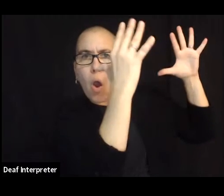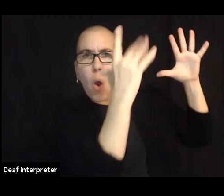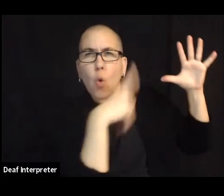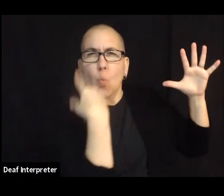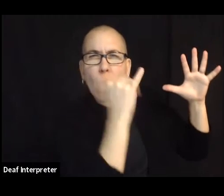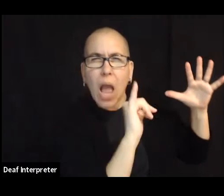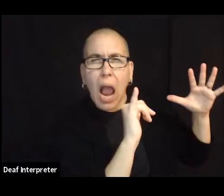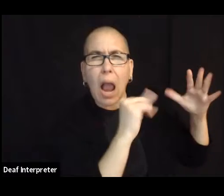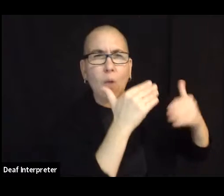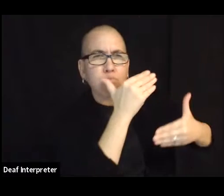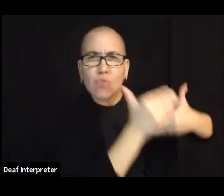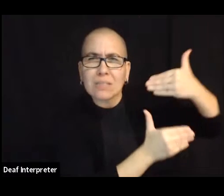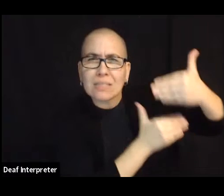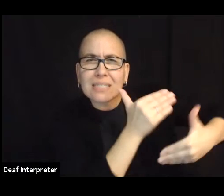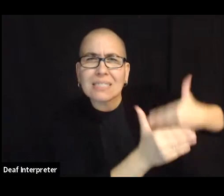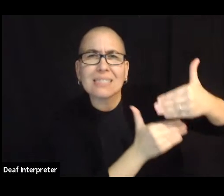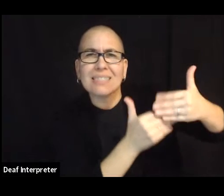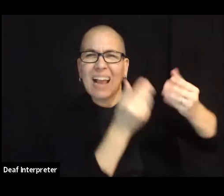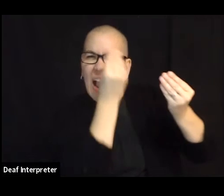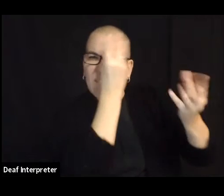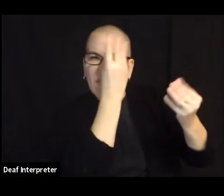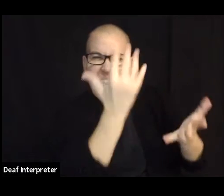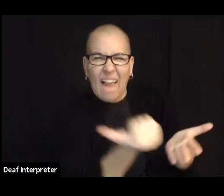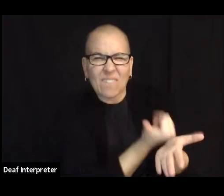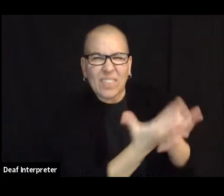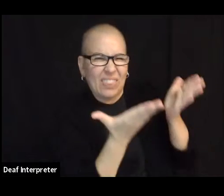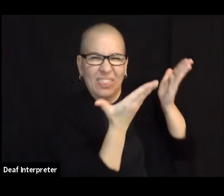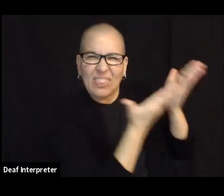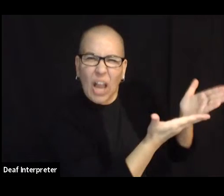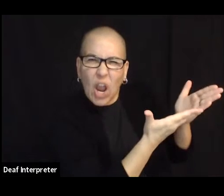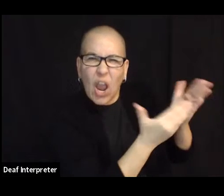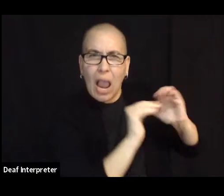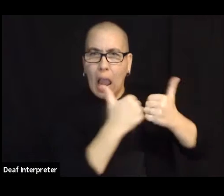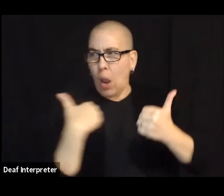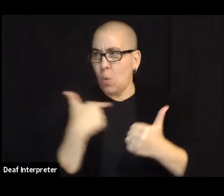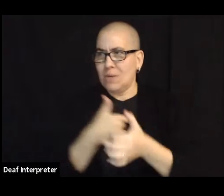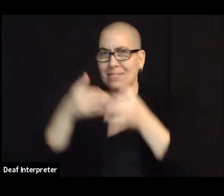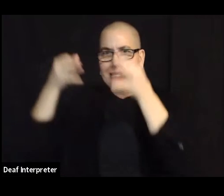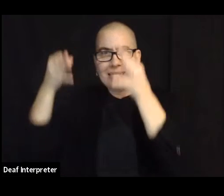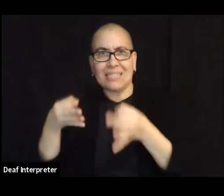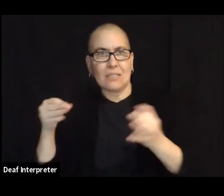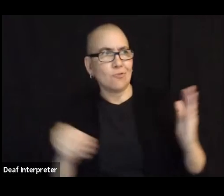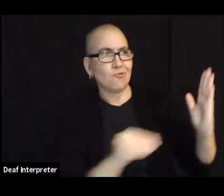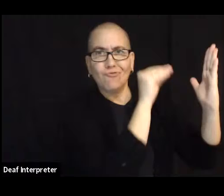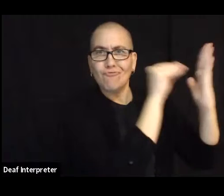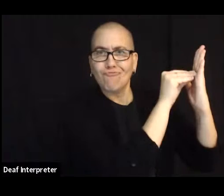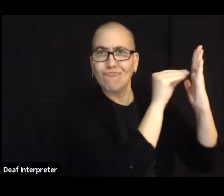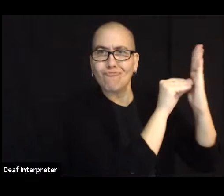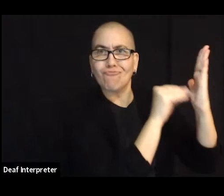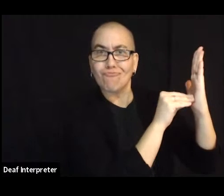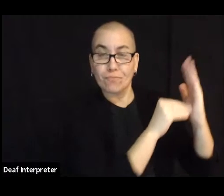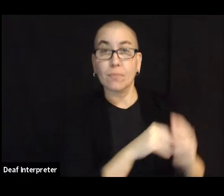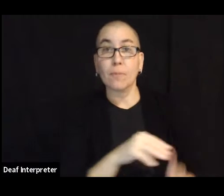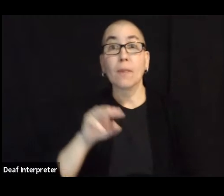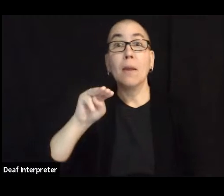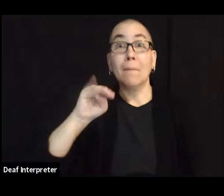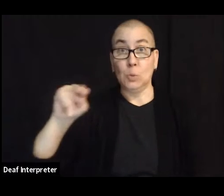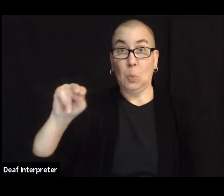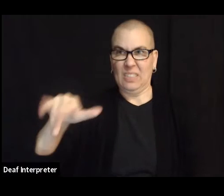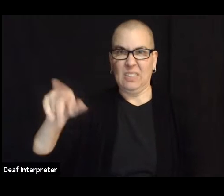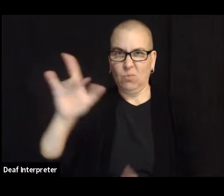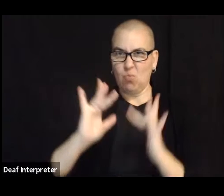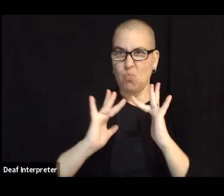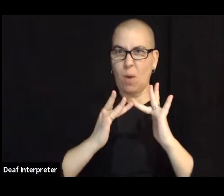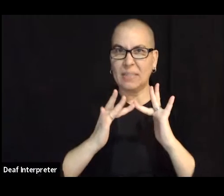into the decision-making process. Minnesota's vaccine dashboard shines a light on important data and information